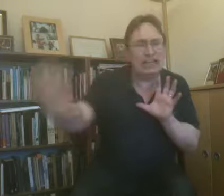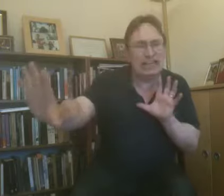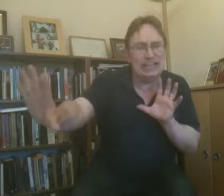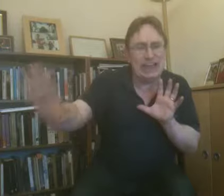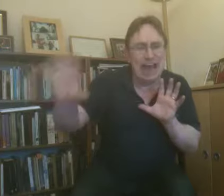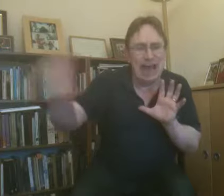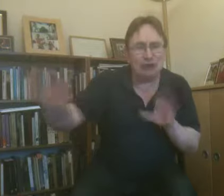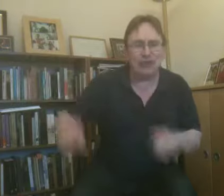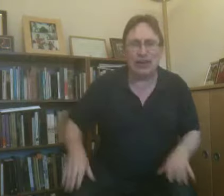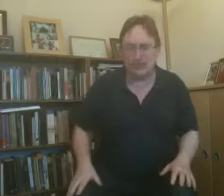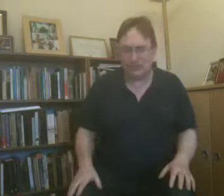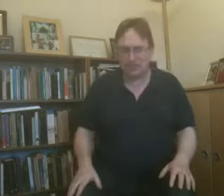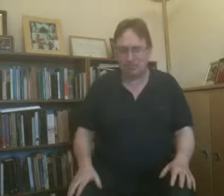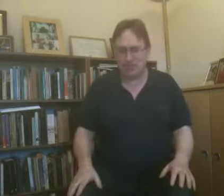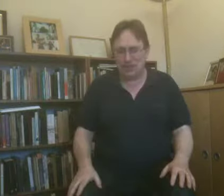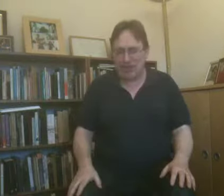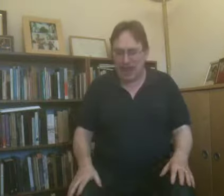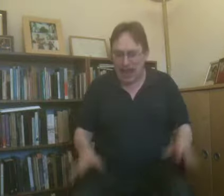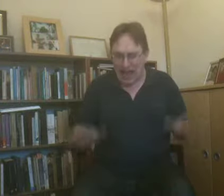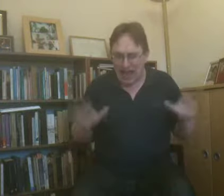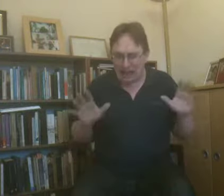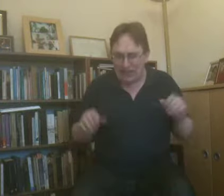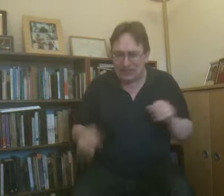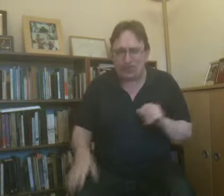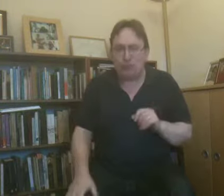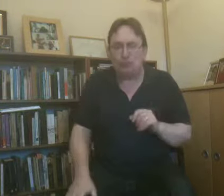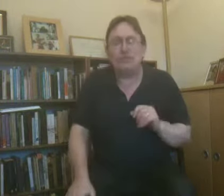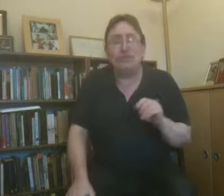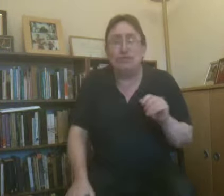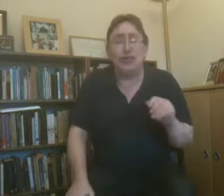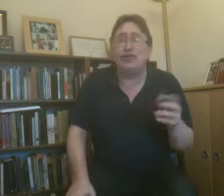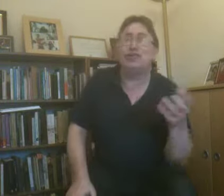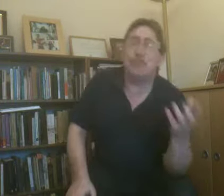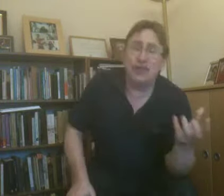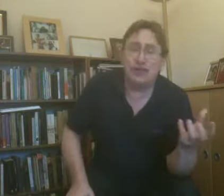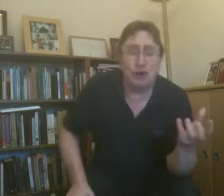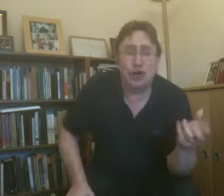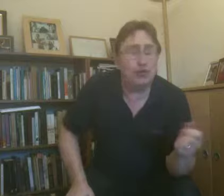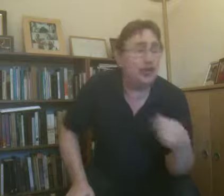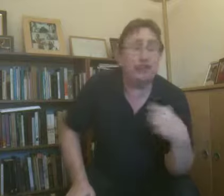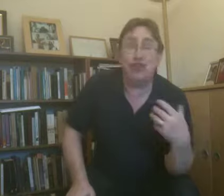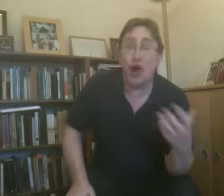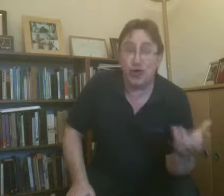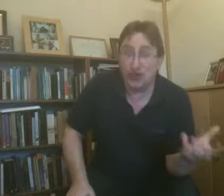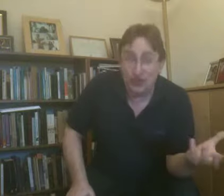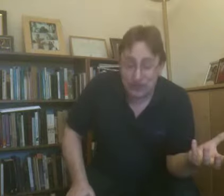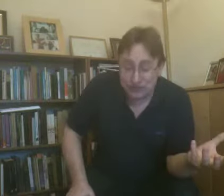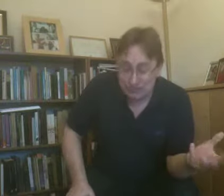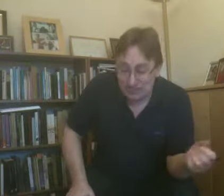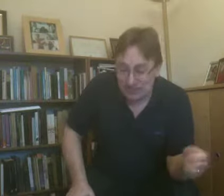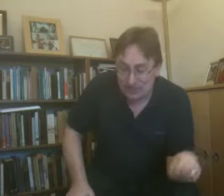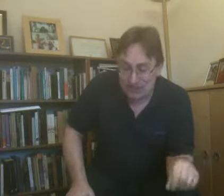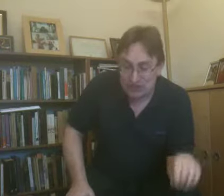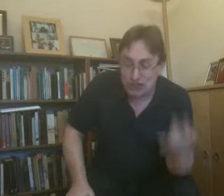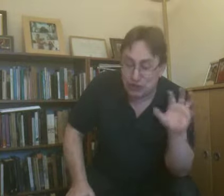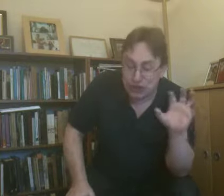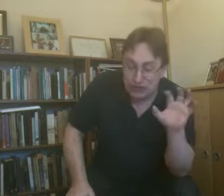unclean outsiders. And he said, don't speak to foreigners. The foreigners were called dogs. Imagine, don't